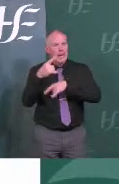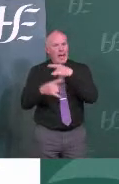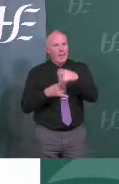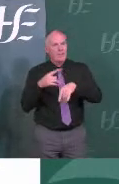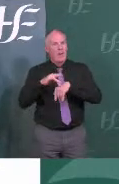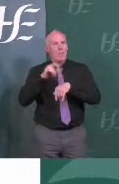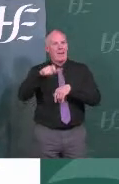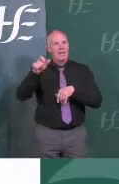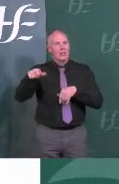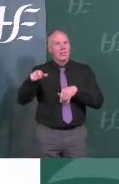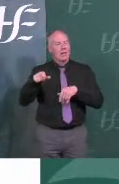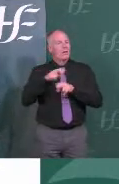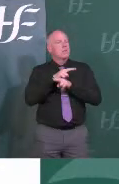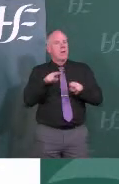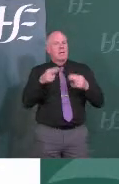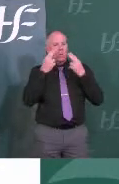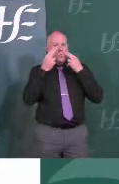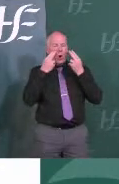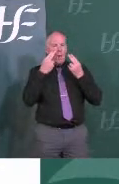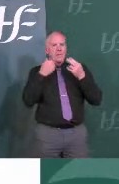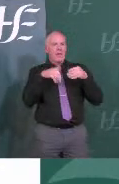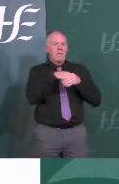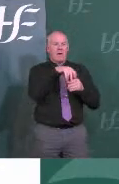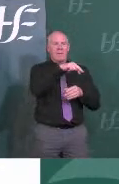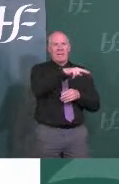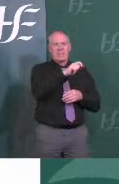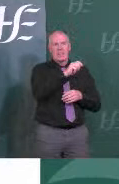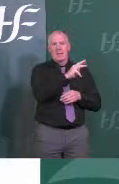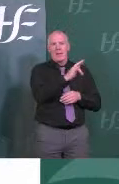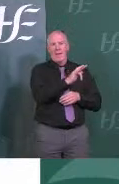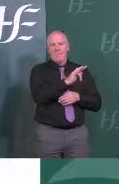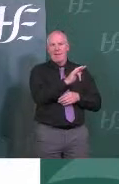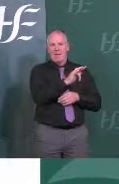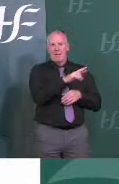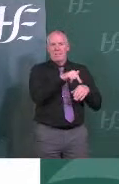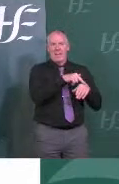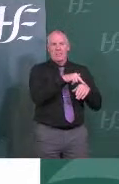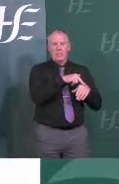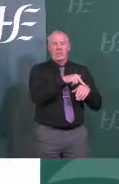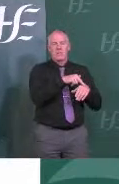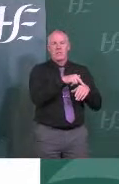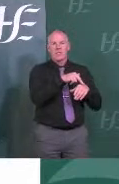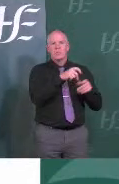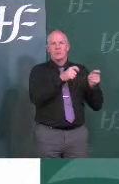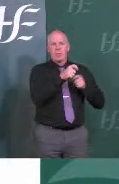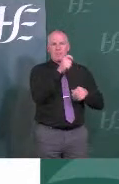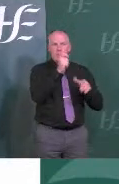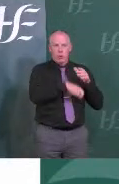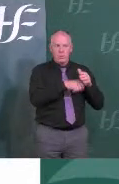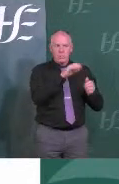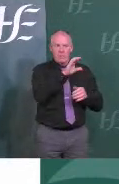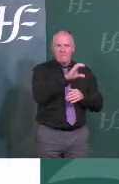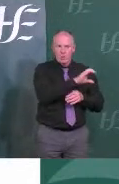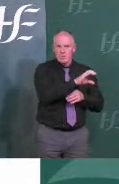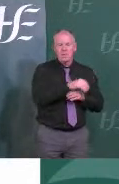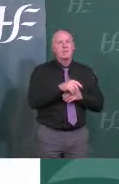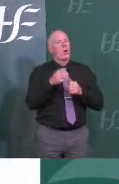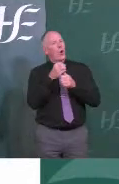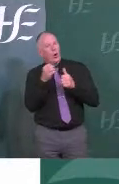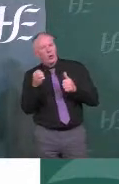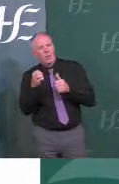procedures for patients that wouldn't normally be covered under the NTPF. So these aren't the big high volume ones, they're the other types of